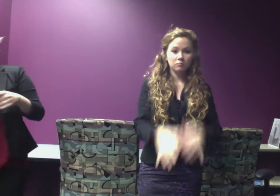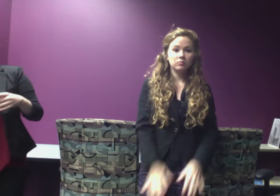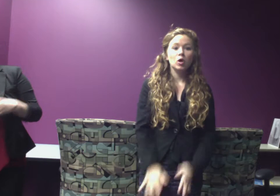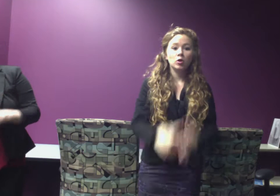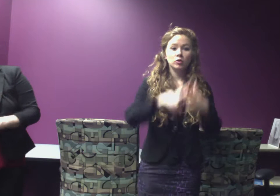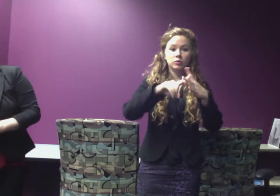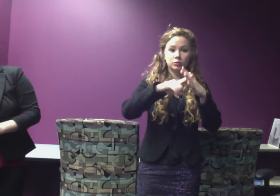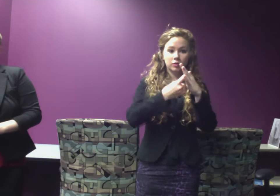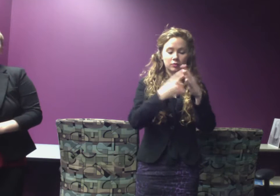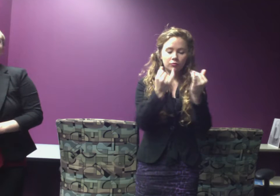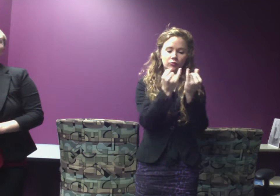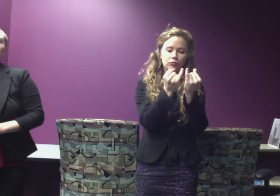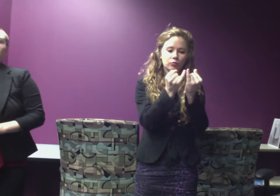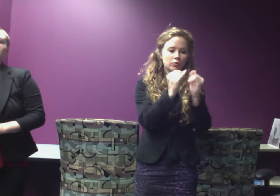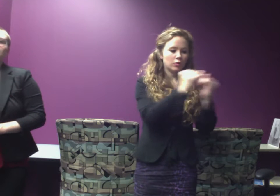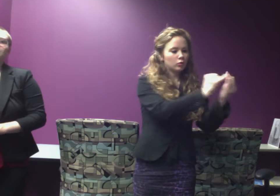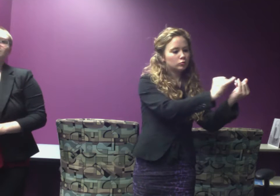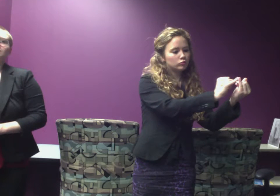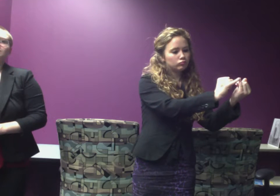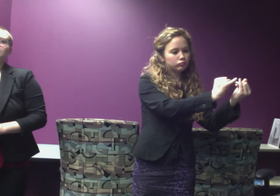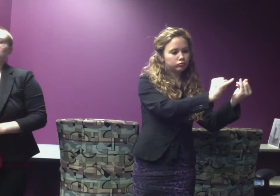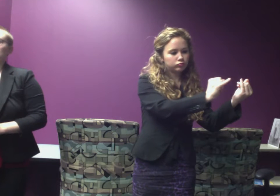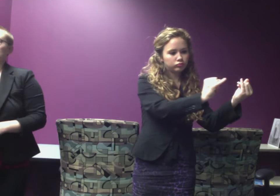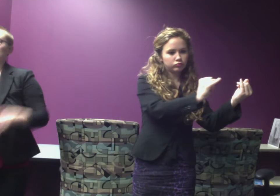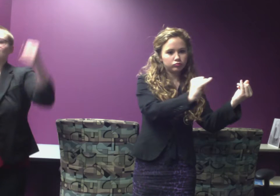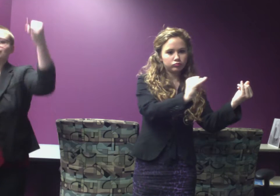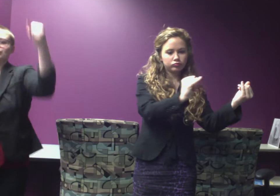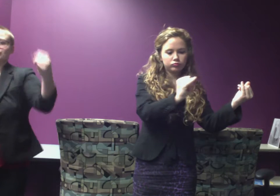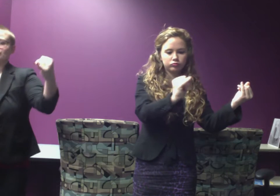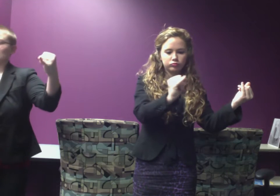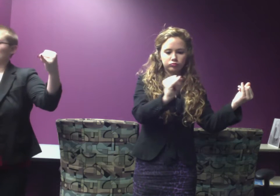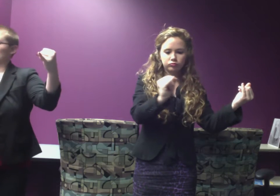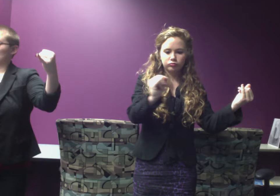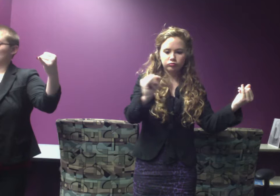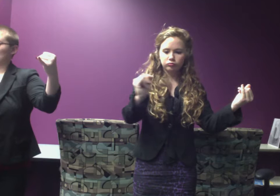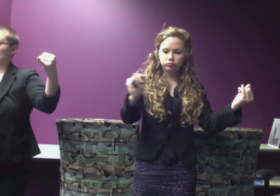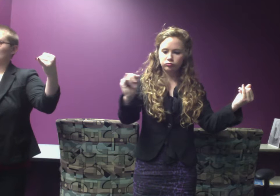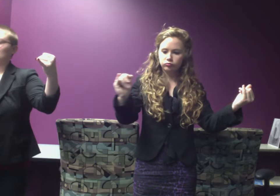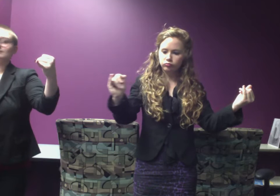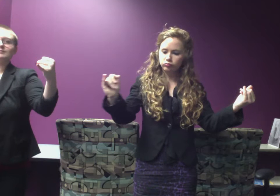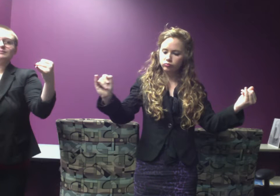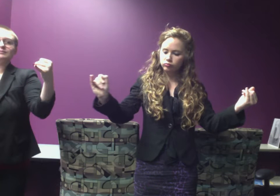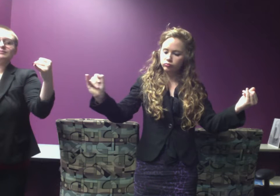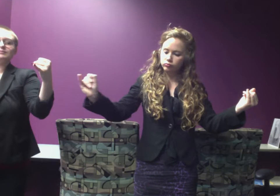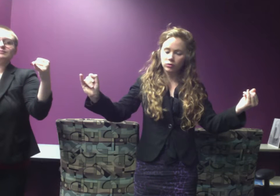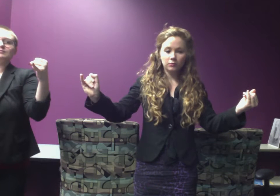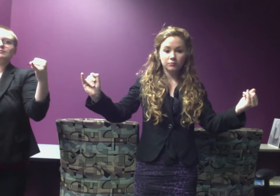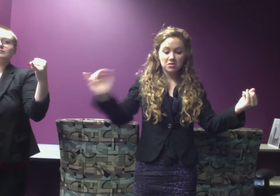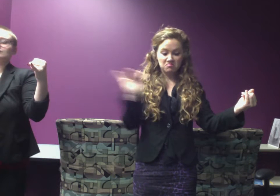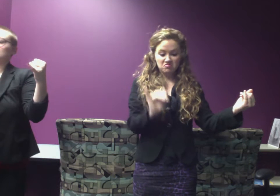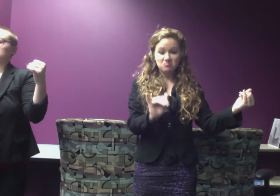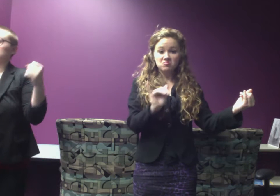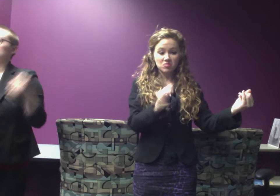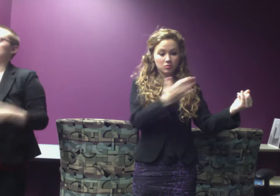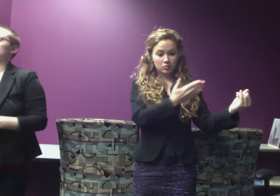I ate too many wheats for breakfast, this truck is getting weaker. So there's our line. Now, in order to get a